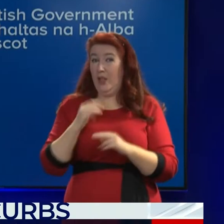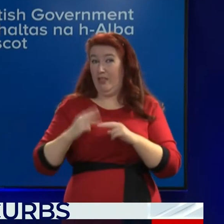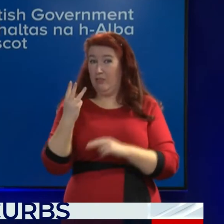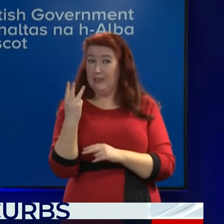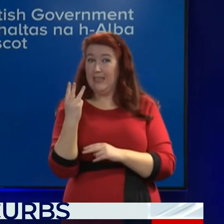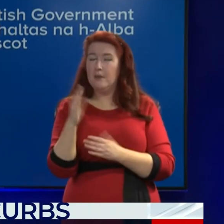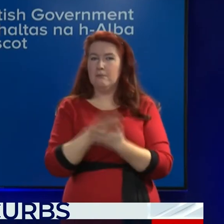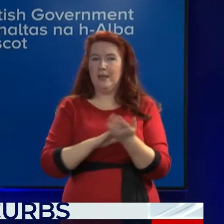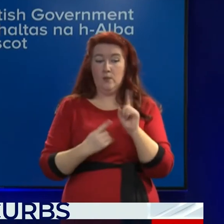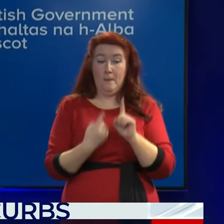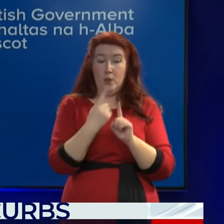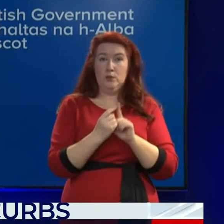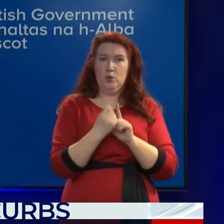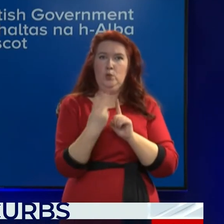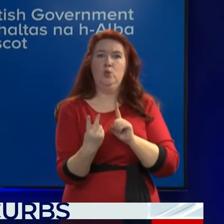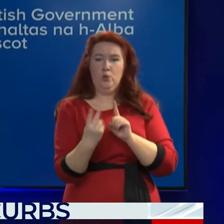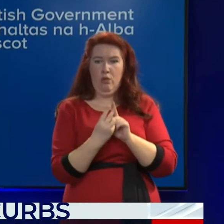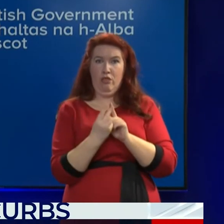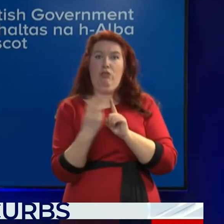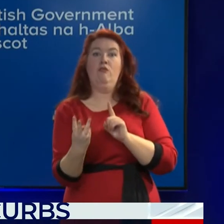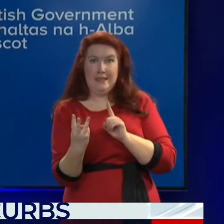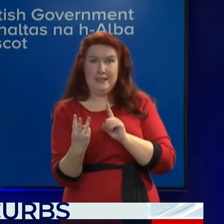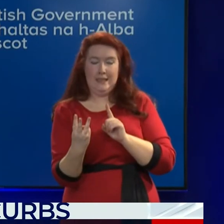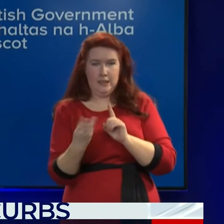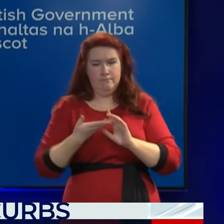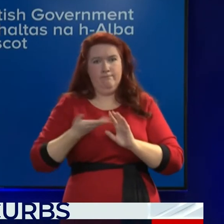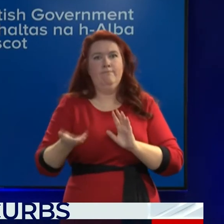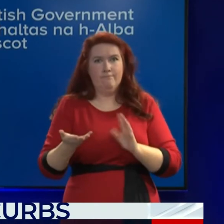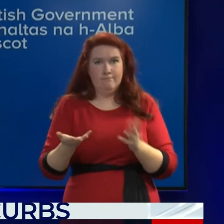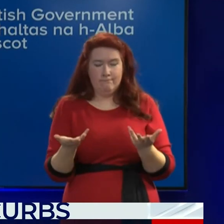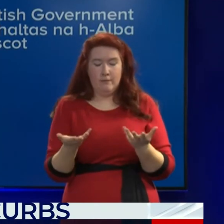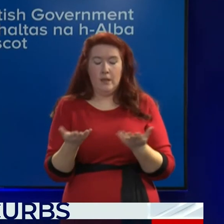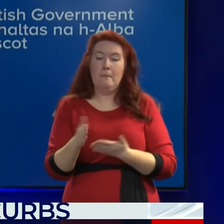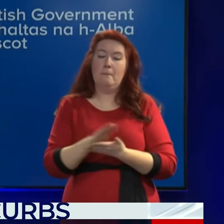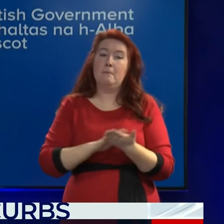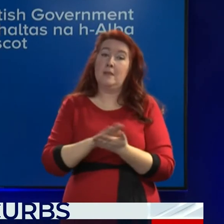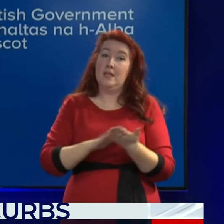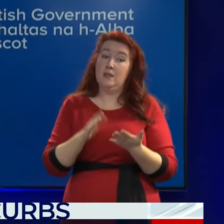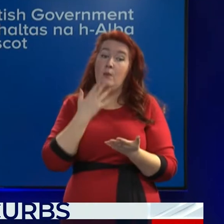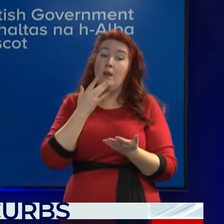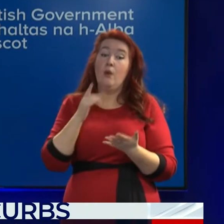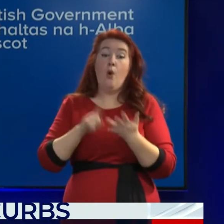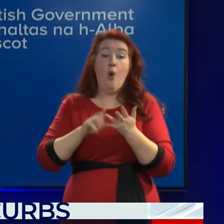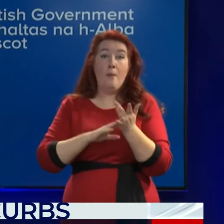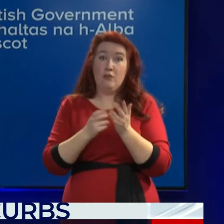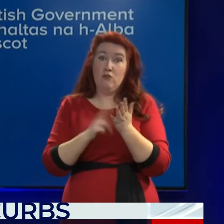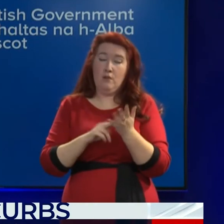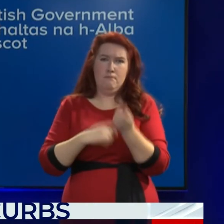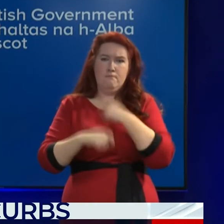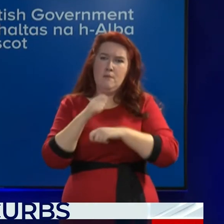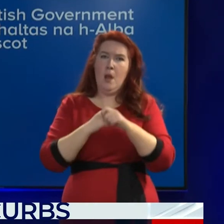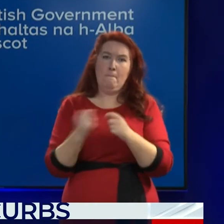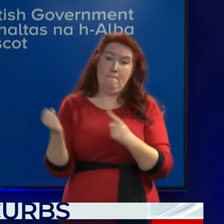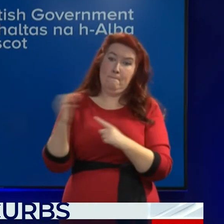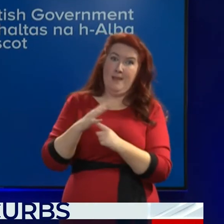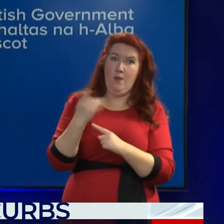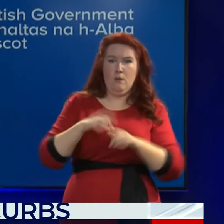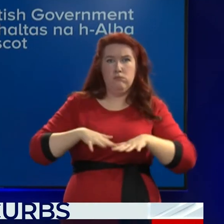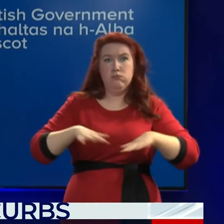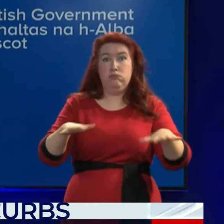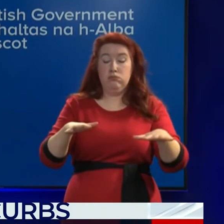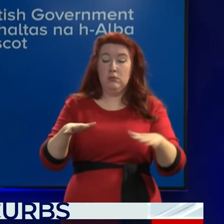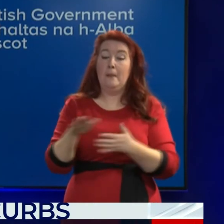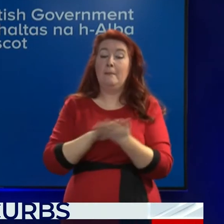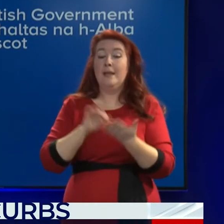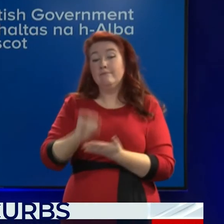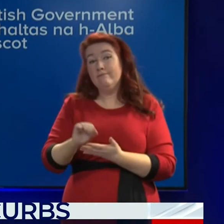3. And as and when Omicron becomes the dominant strain, as it is in the process of doing, the R number